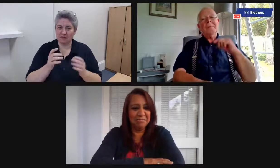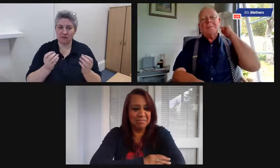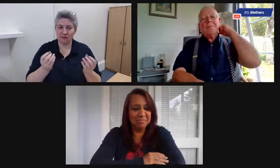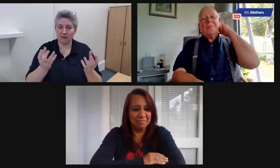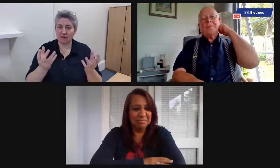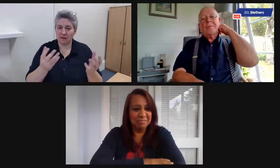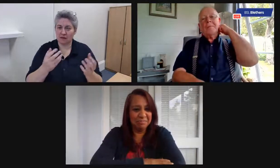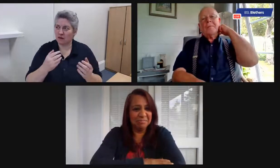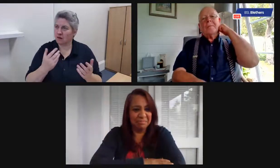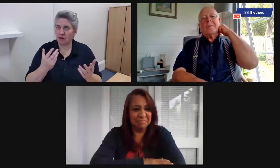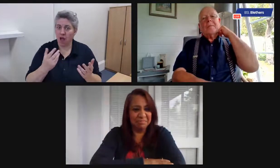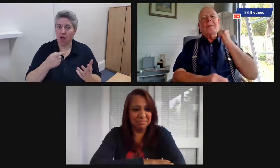Yep.